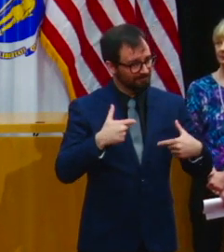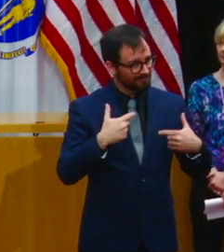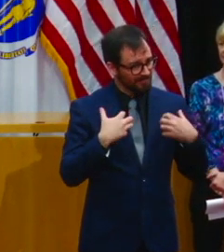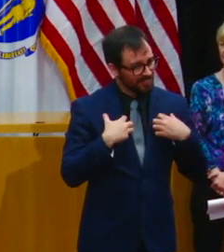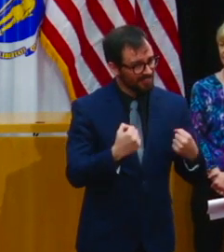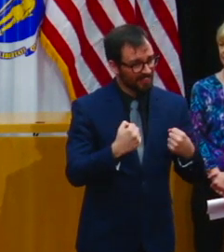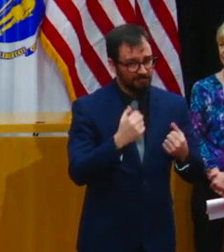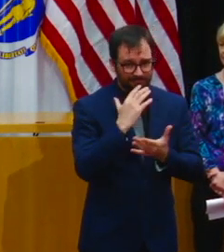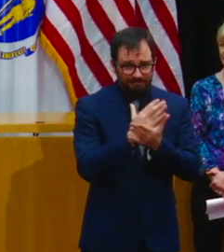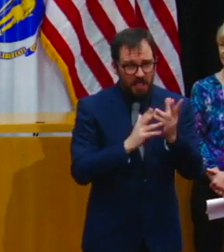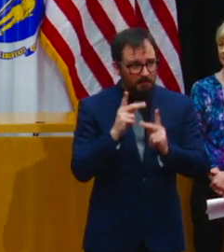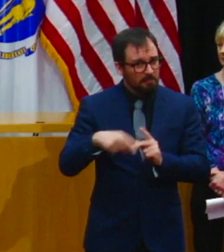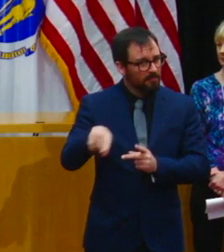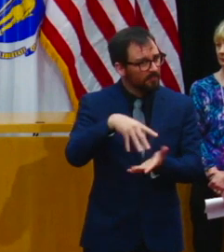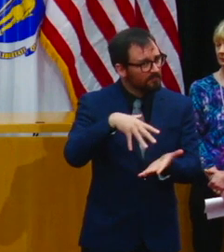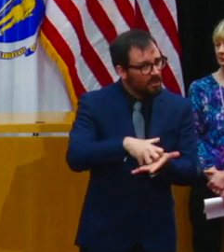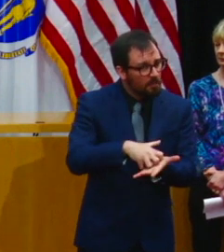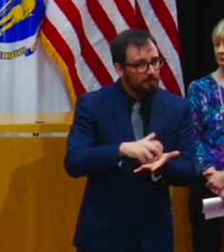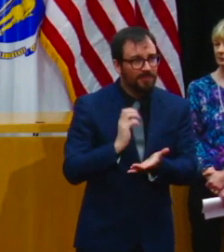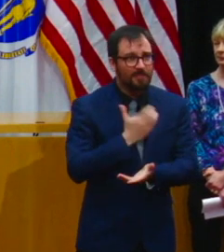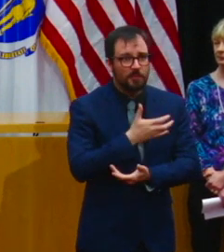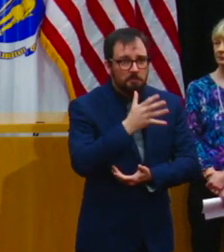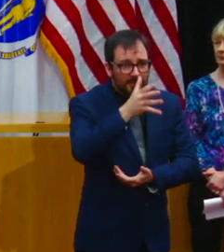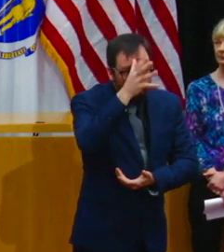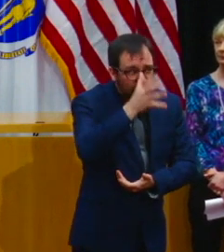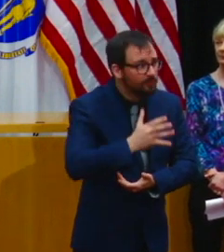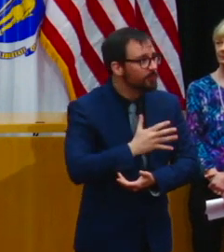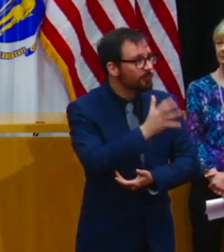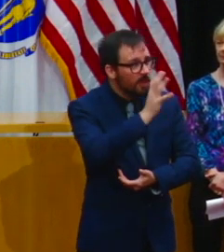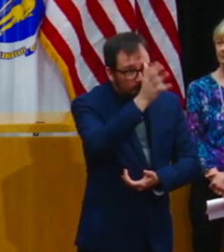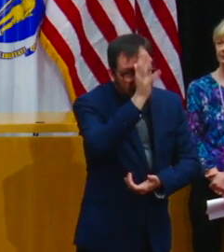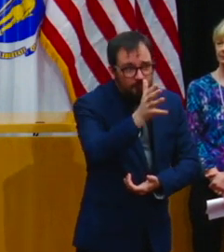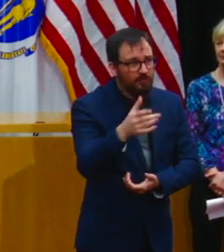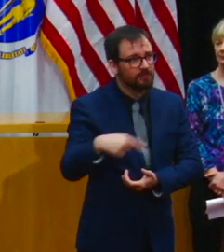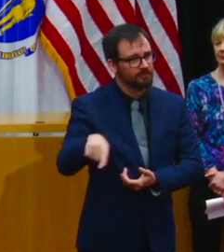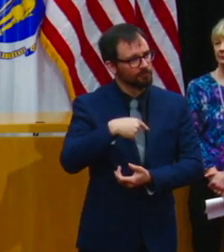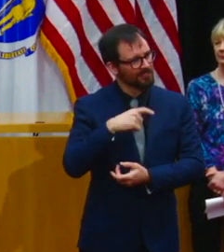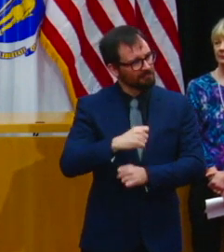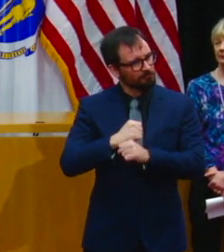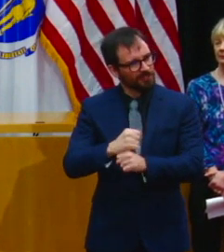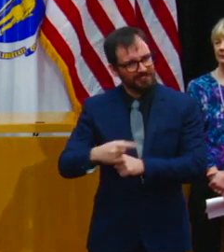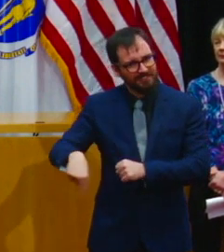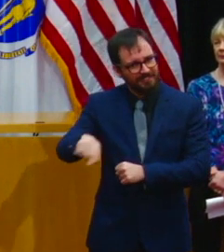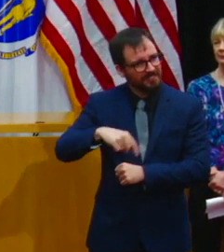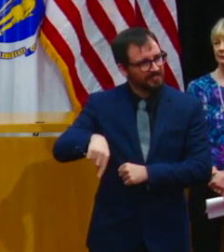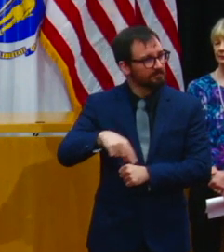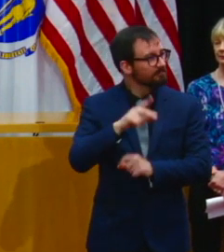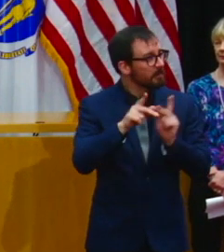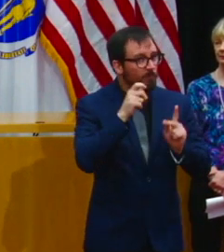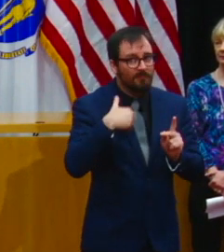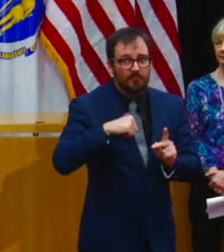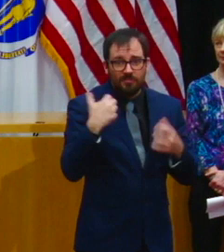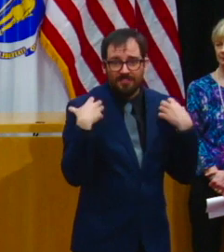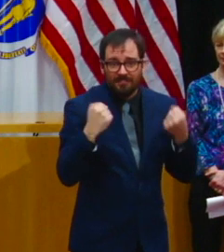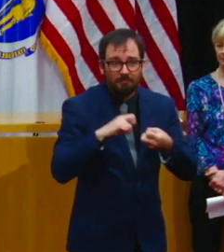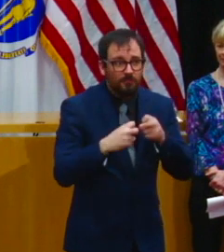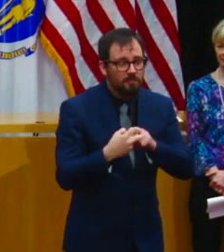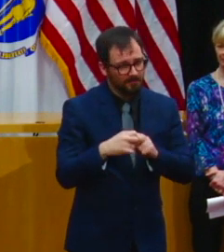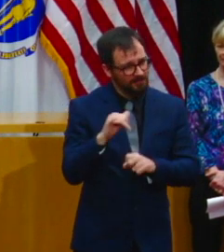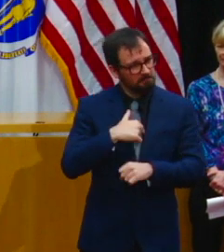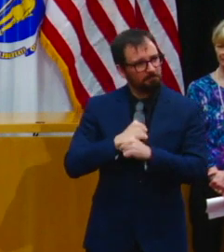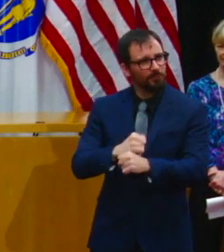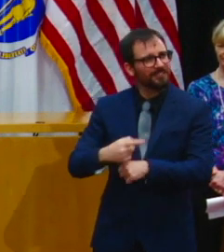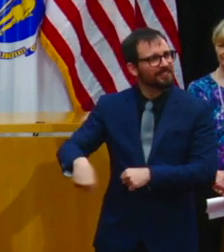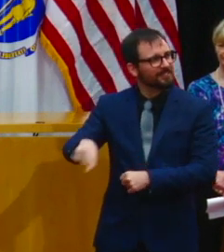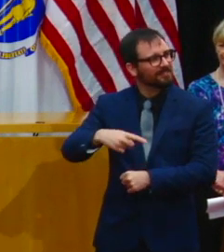with underlying health conditions. Further, we're asking that folks considering travel to Massachusetts, for whatever reason,